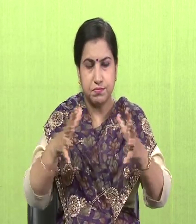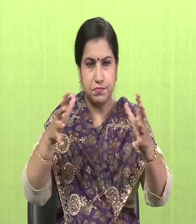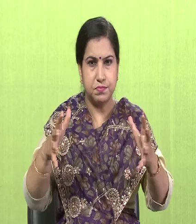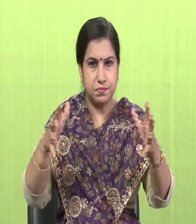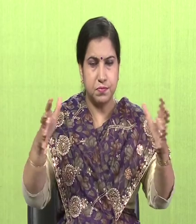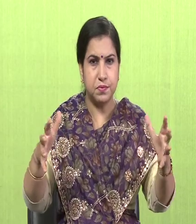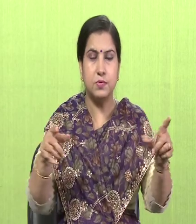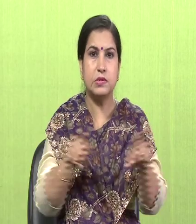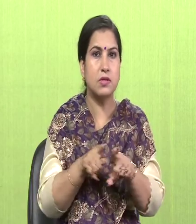like